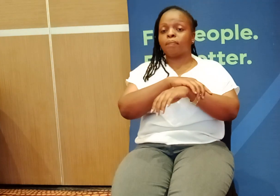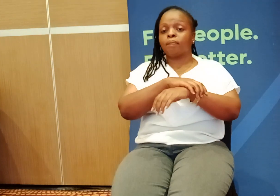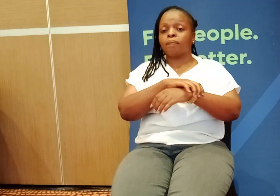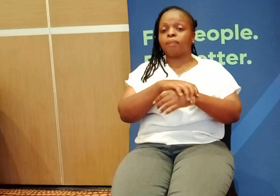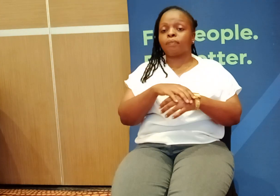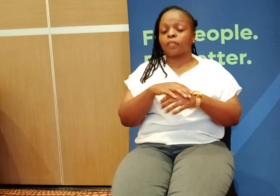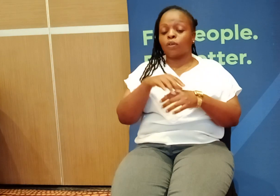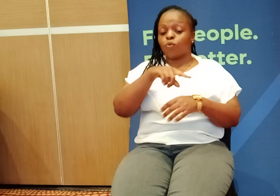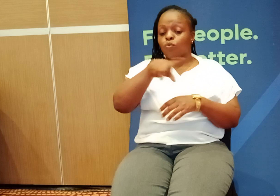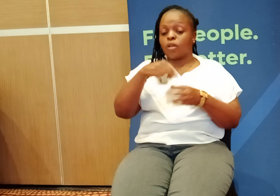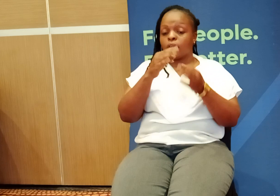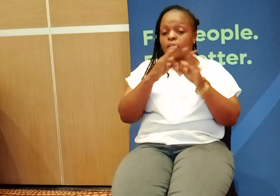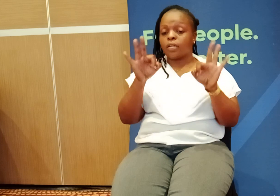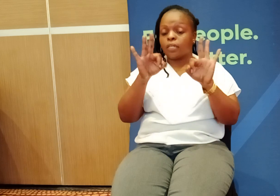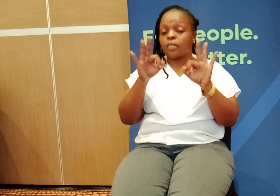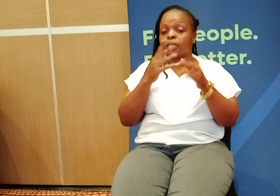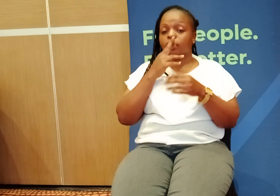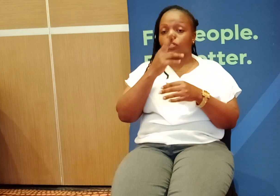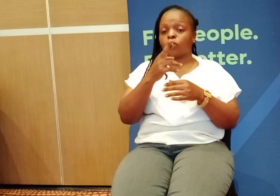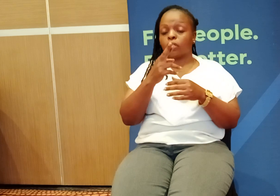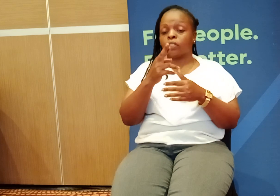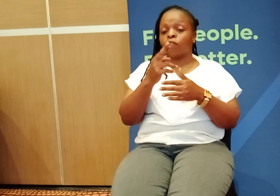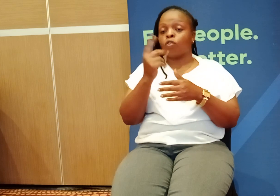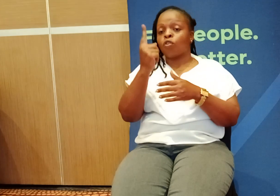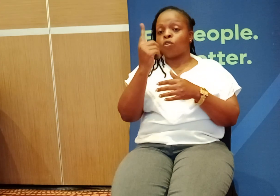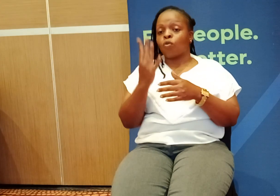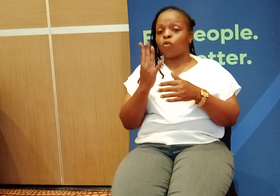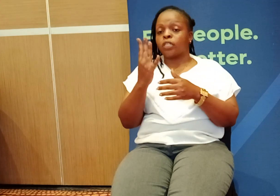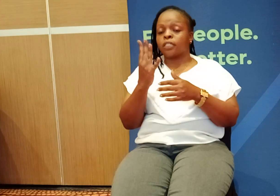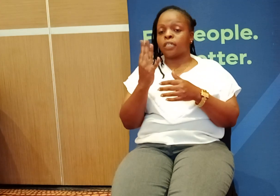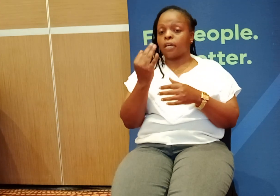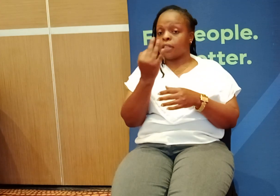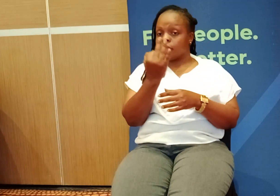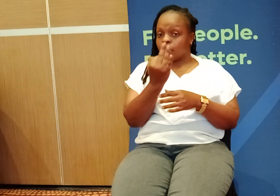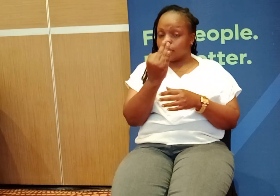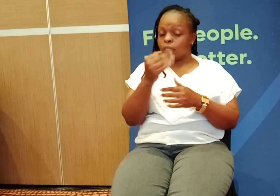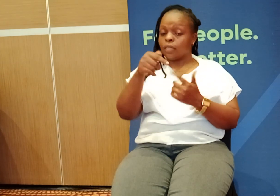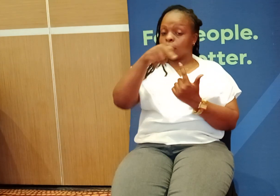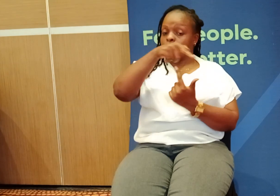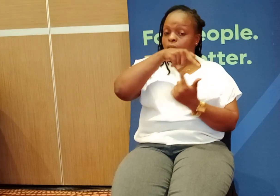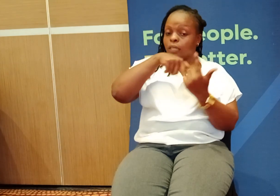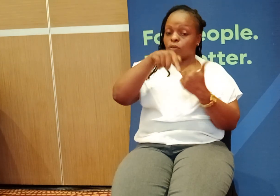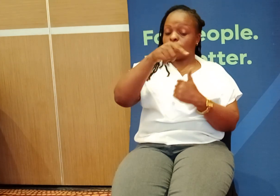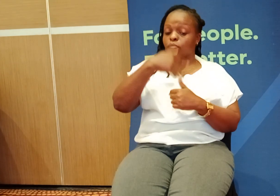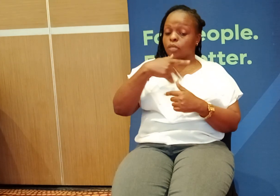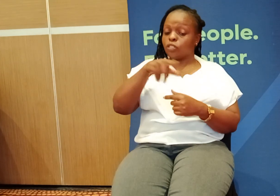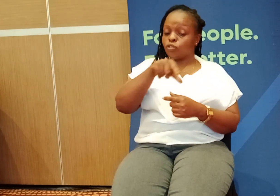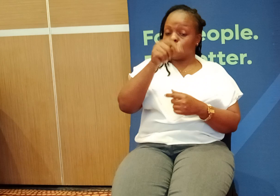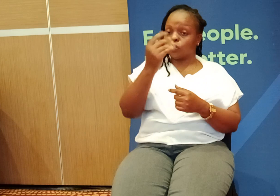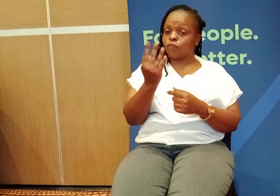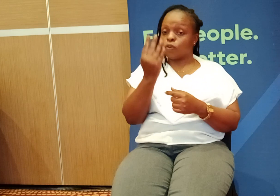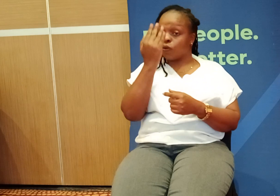we released the results, I think, for Q3, Lawrence. And I picked 4 of them because I need to look back and make sure that